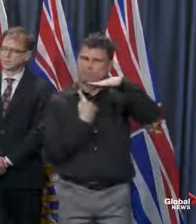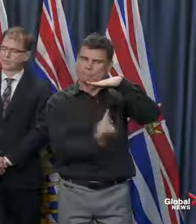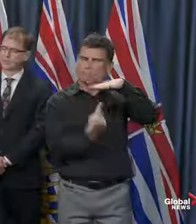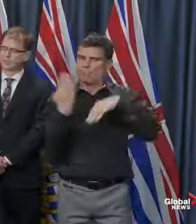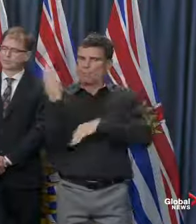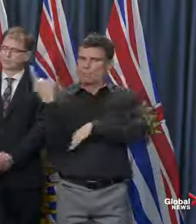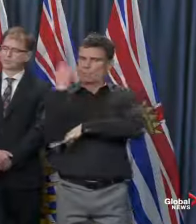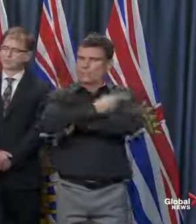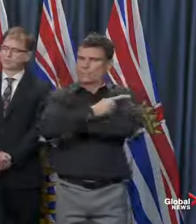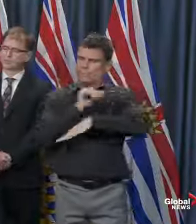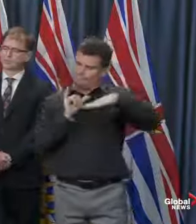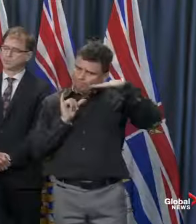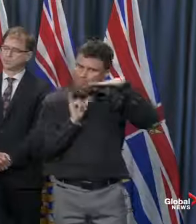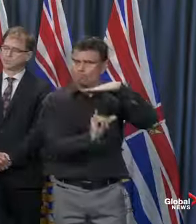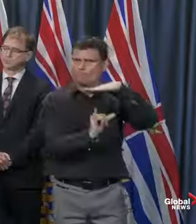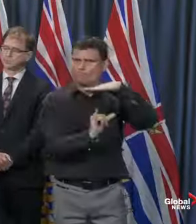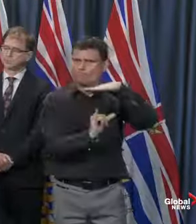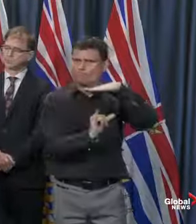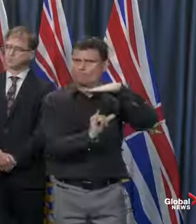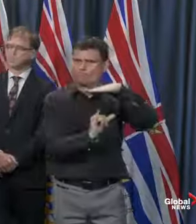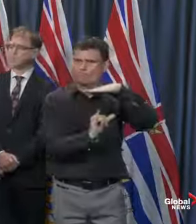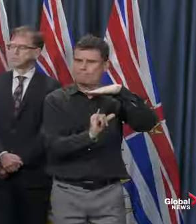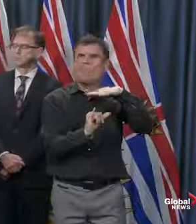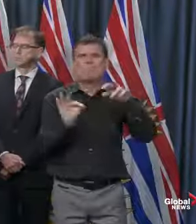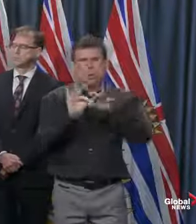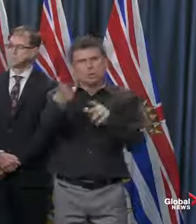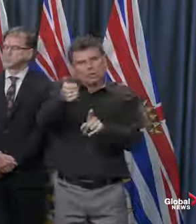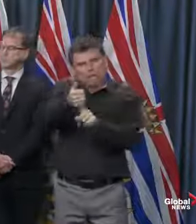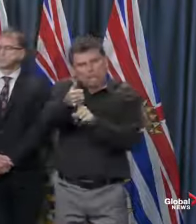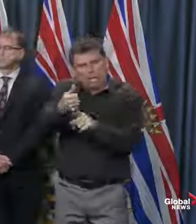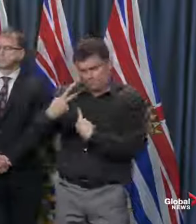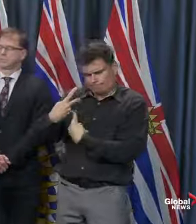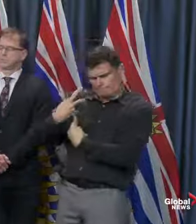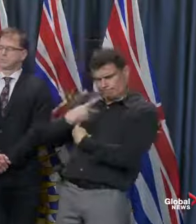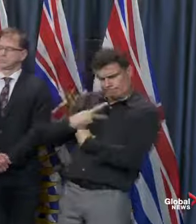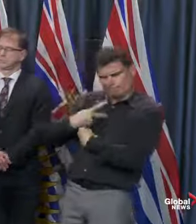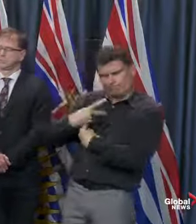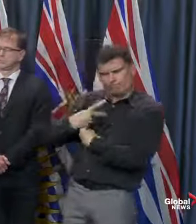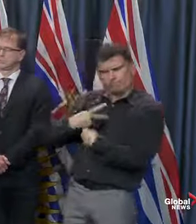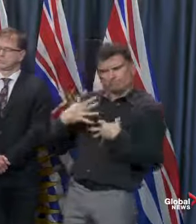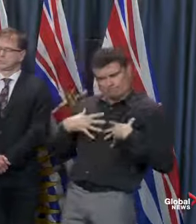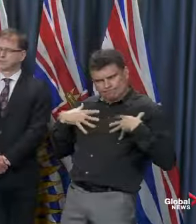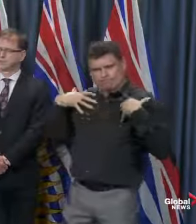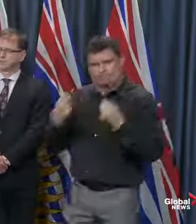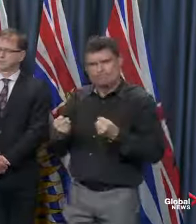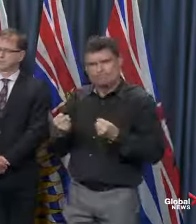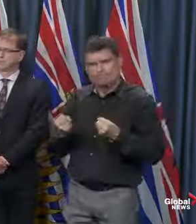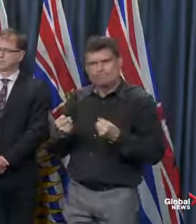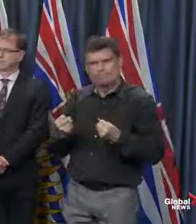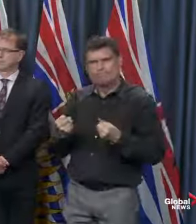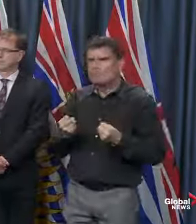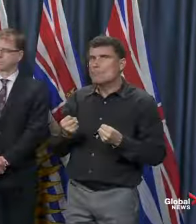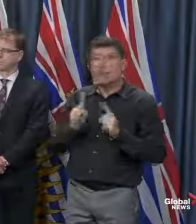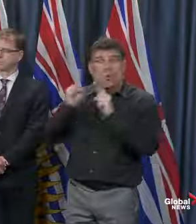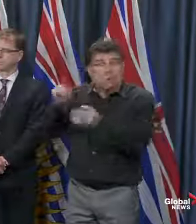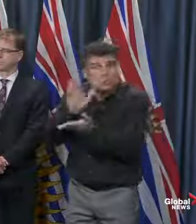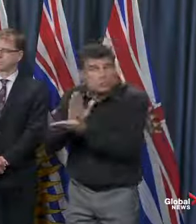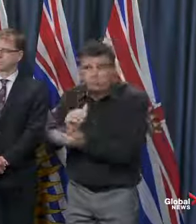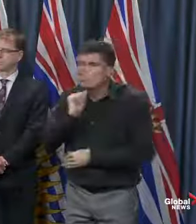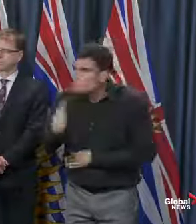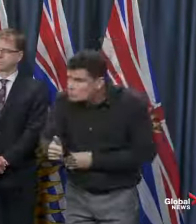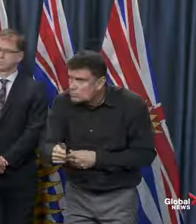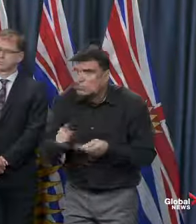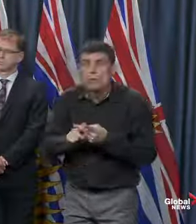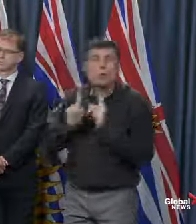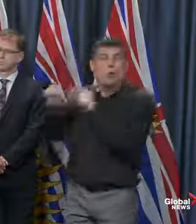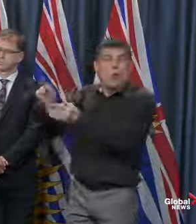actively self-monitoring and right now self-isolating, getting out of the workplace, staying away from others so that they are not transmitting it to their family, to